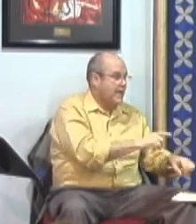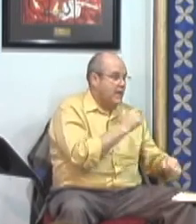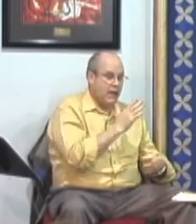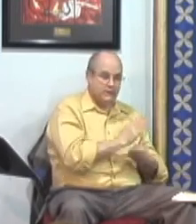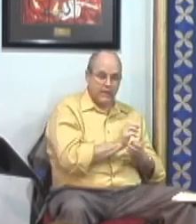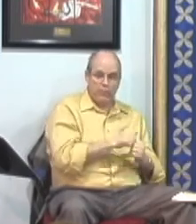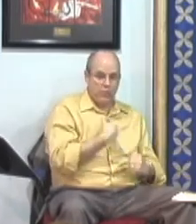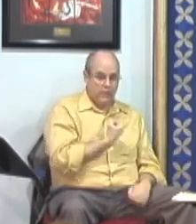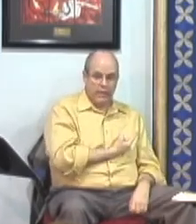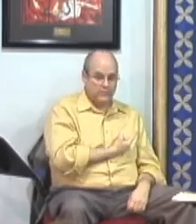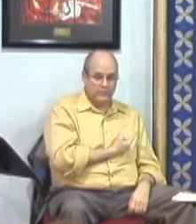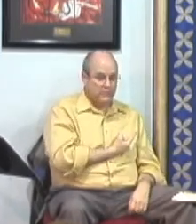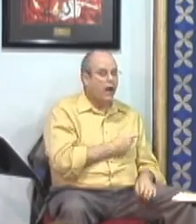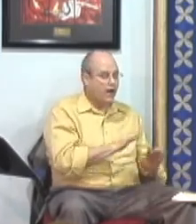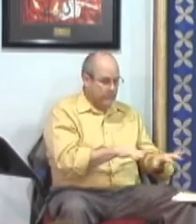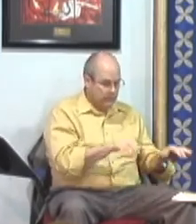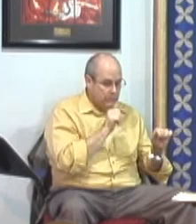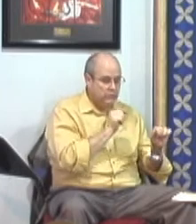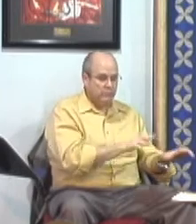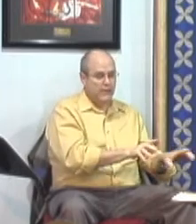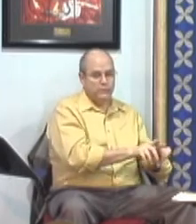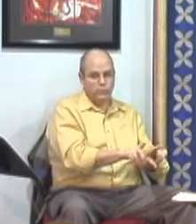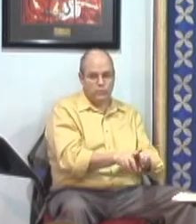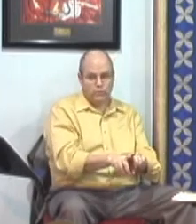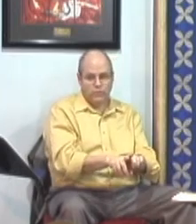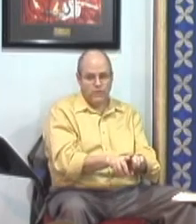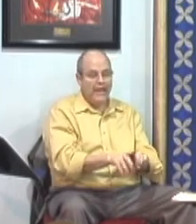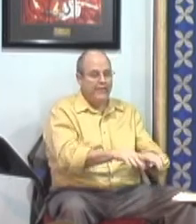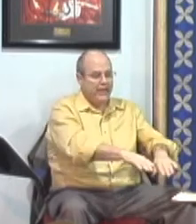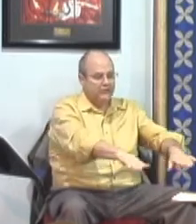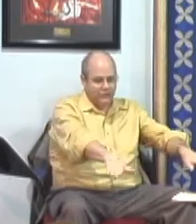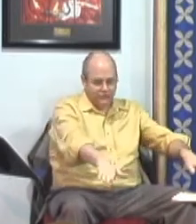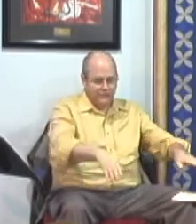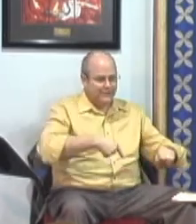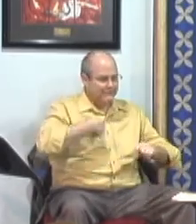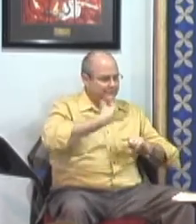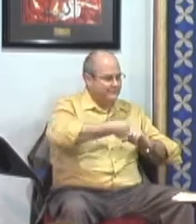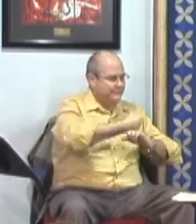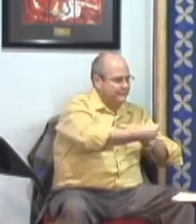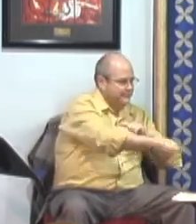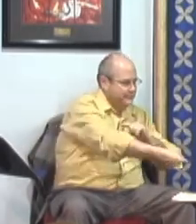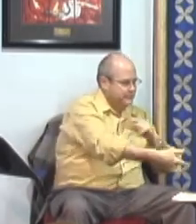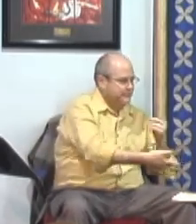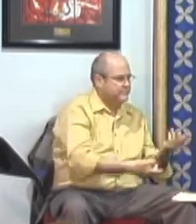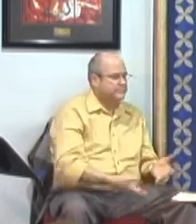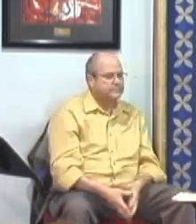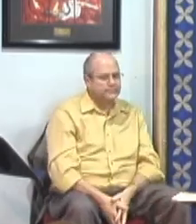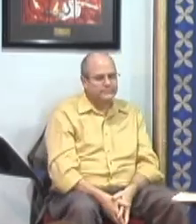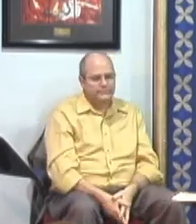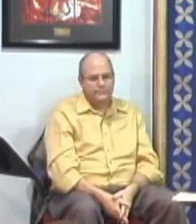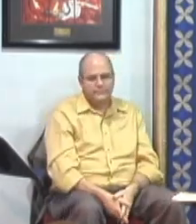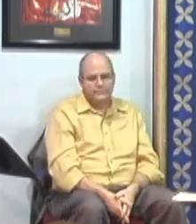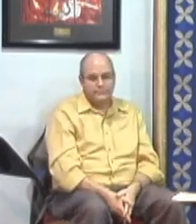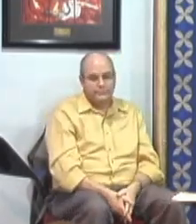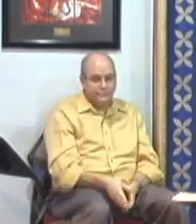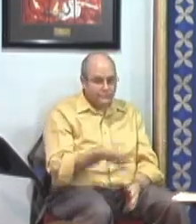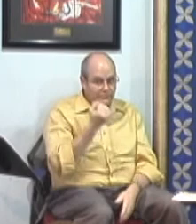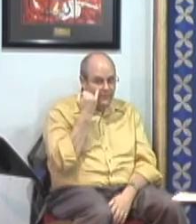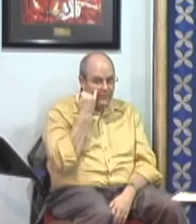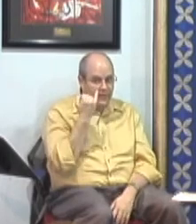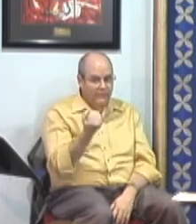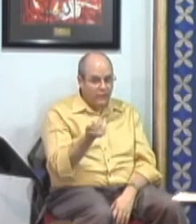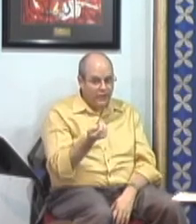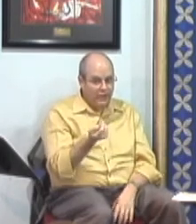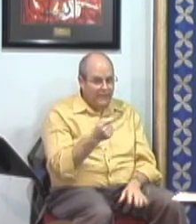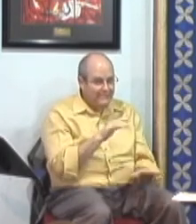with us. It goes to our children and our children's children and their children. So we need to see both sides. So if you were a little